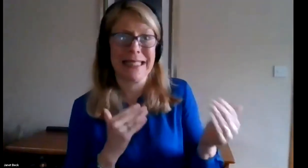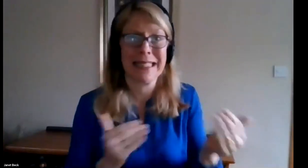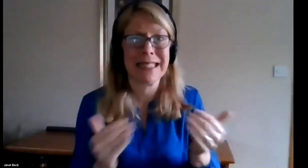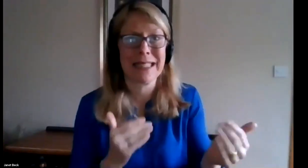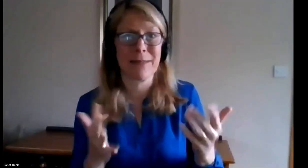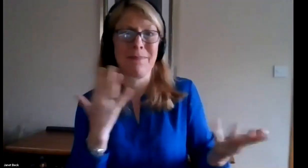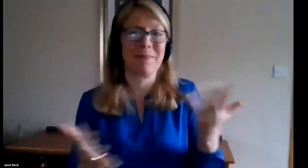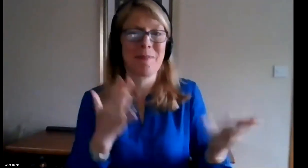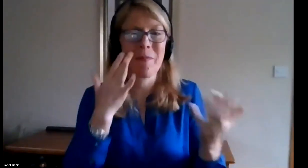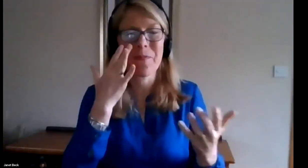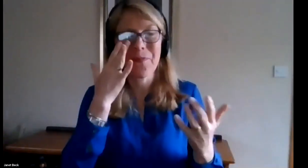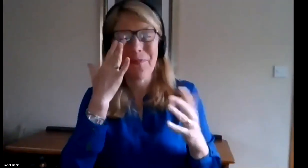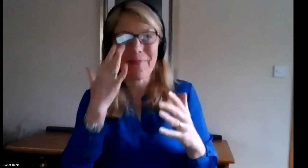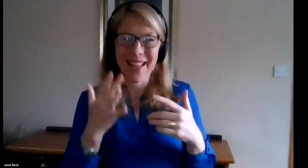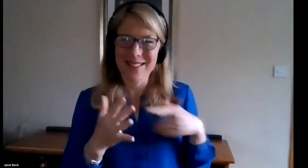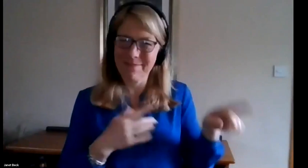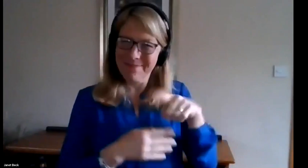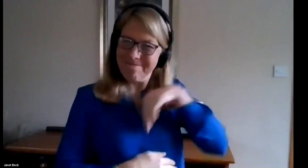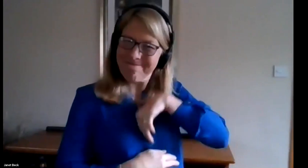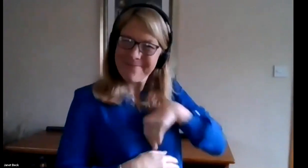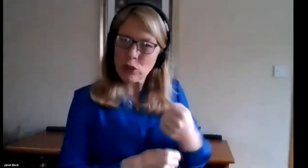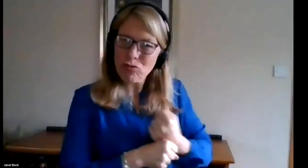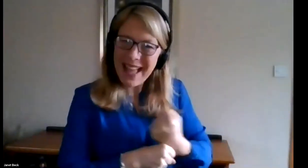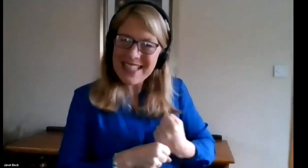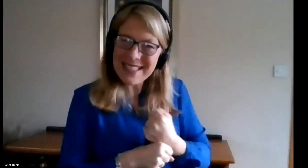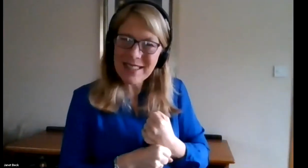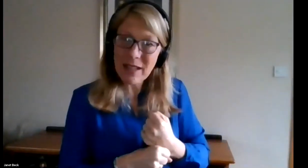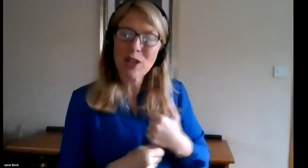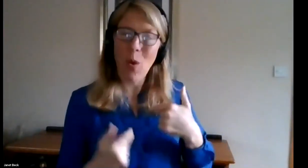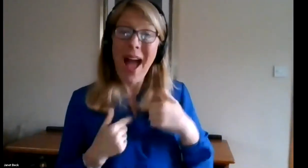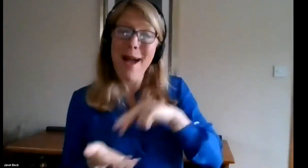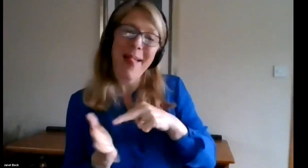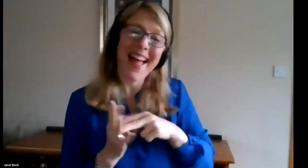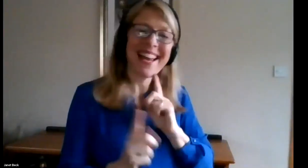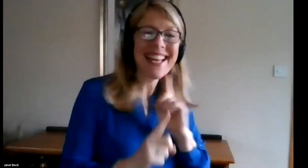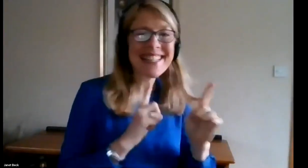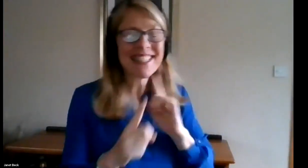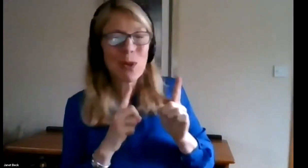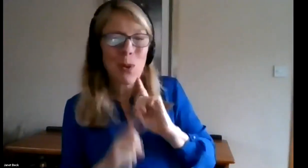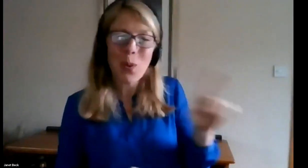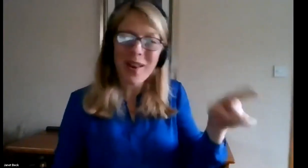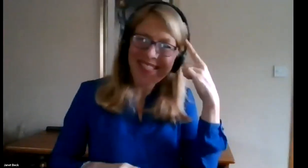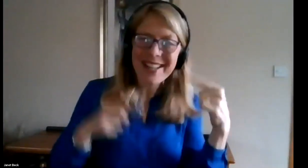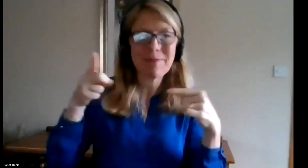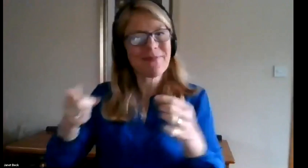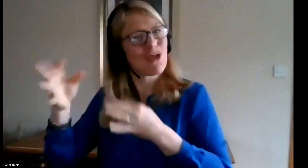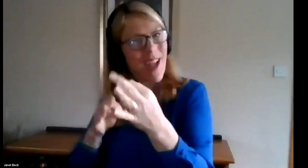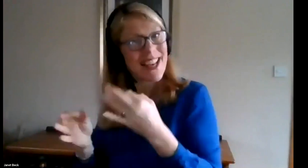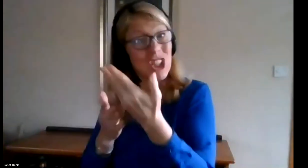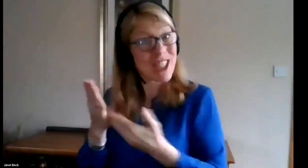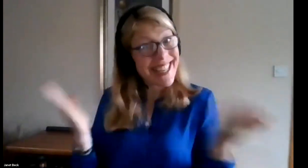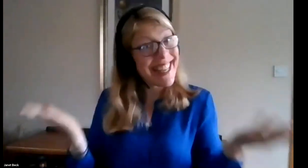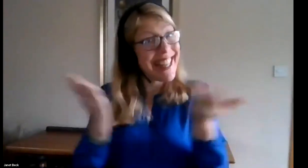ask them to kind of give their input on these strategic plans, which may not even